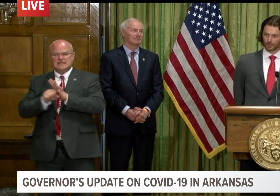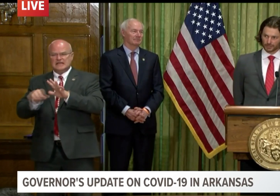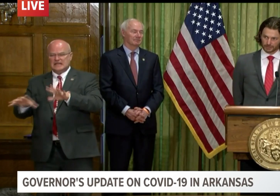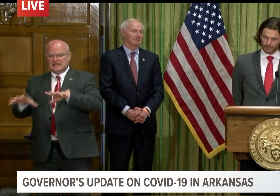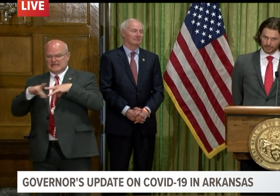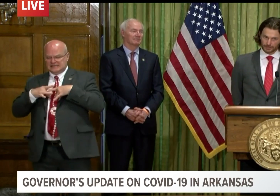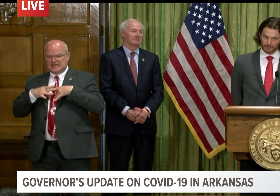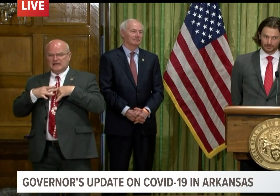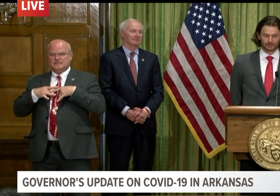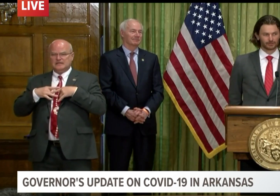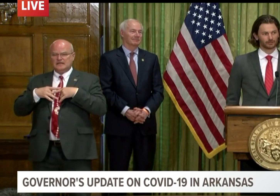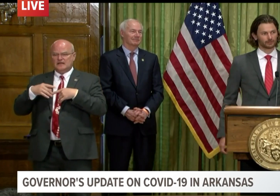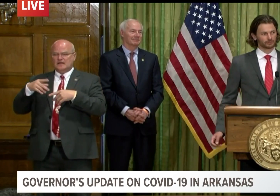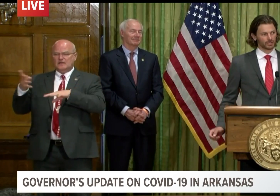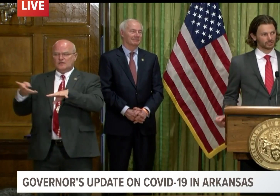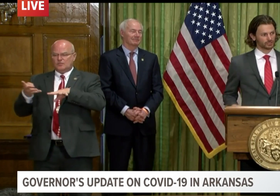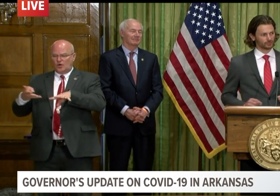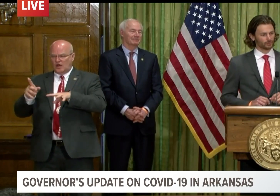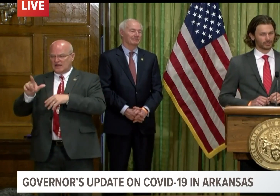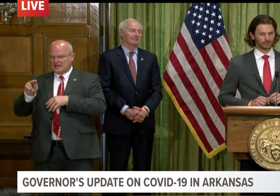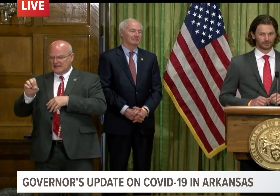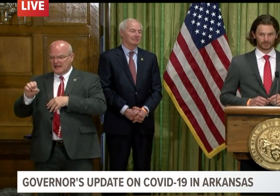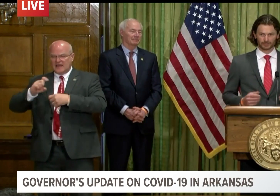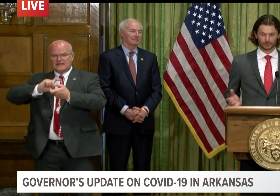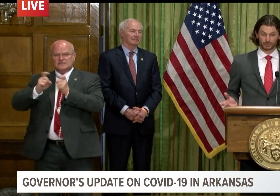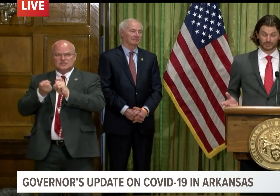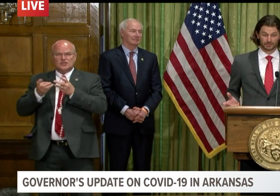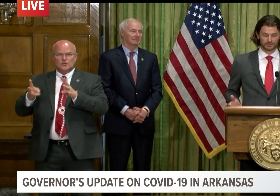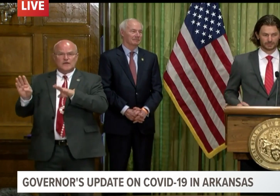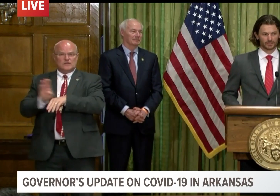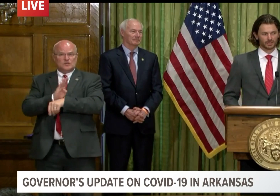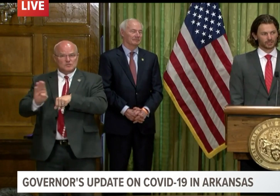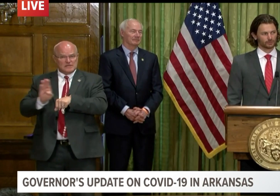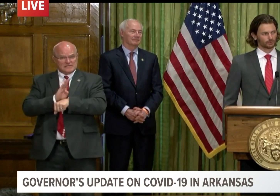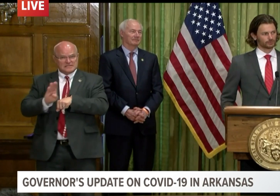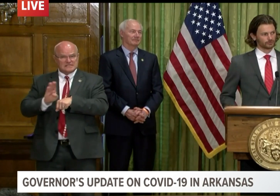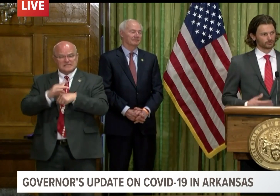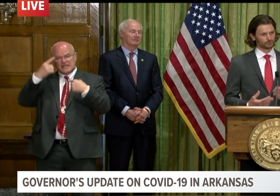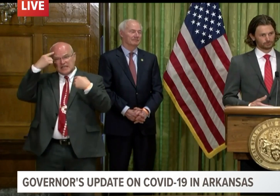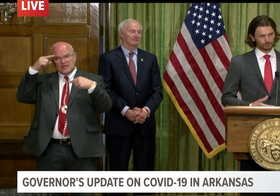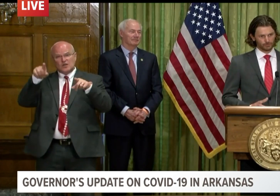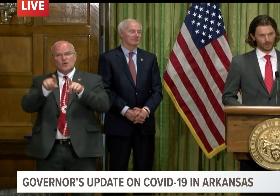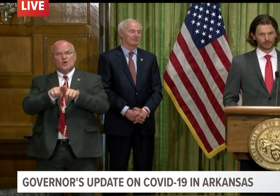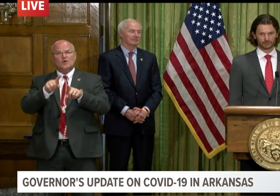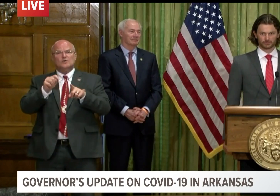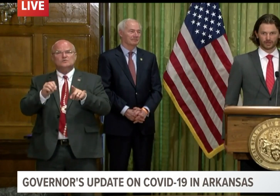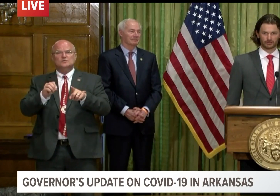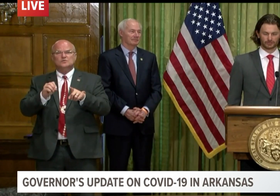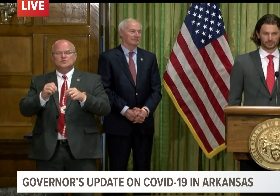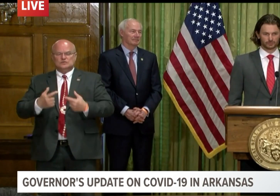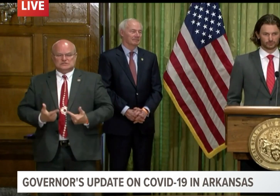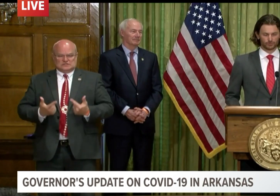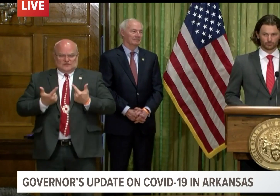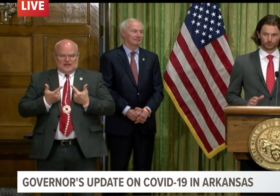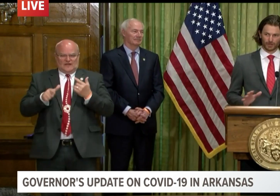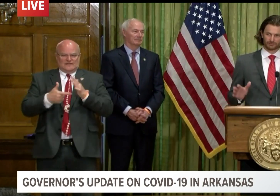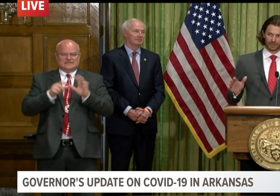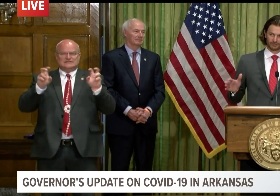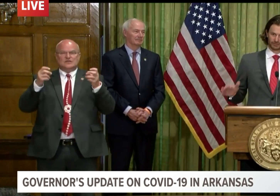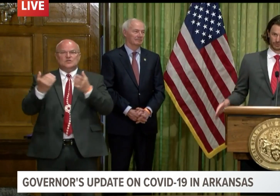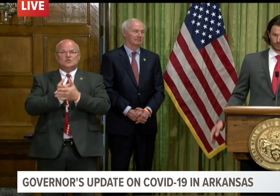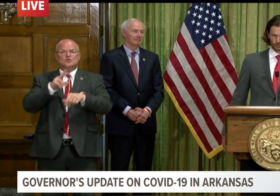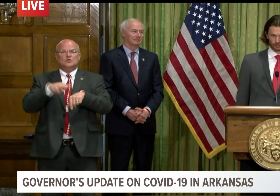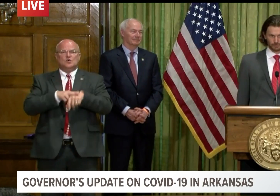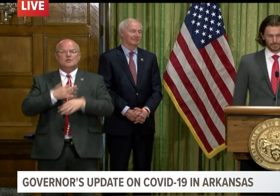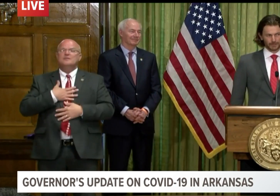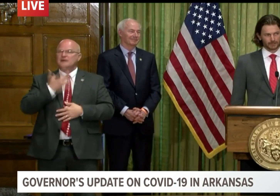their product lines. They're changing the way that they do business in order to thrive and survive in this new normal. My